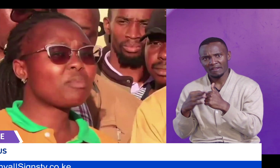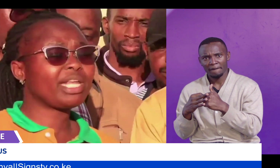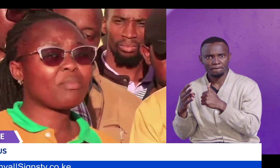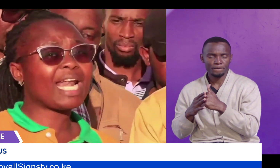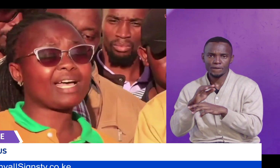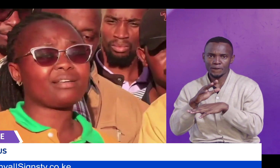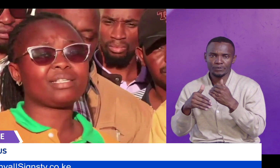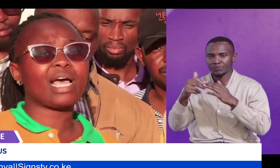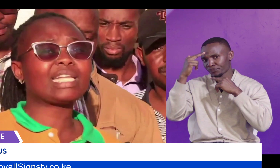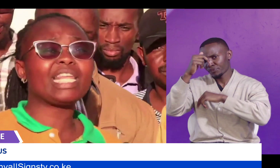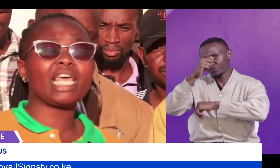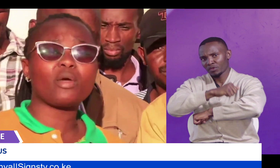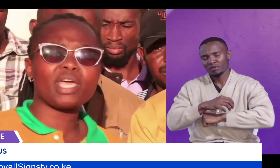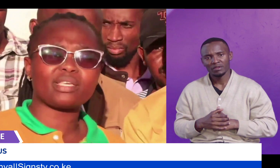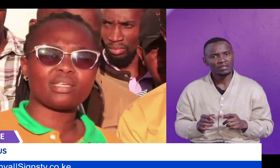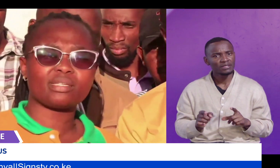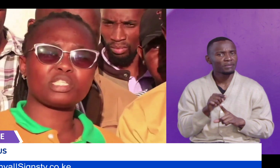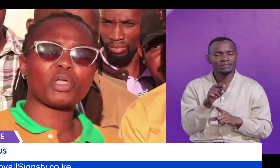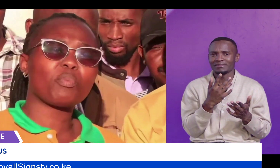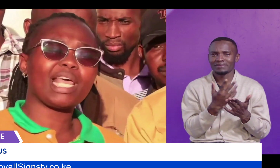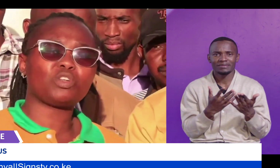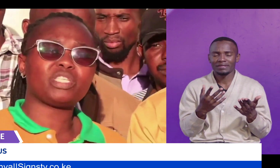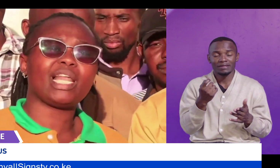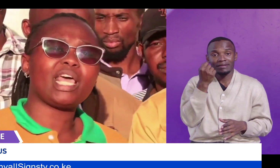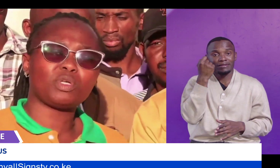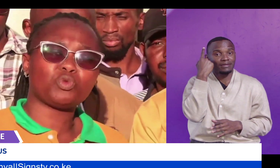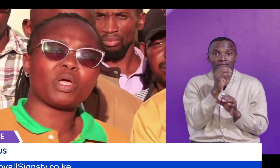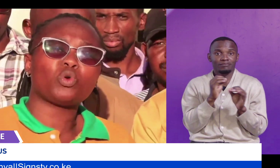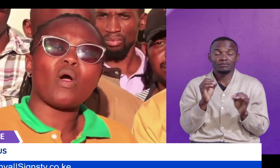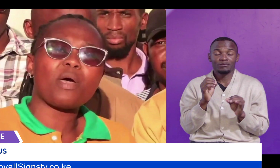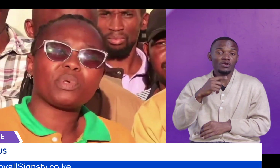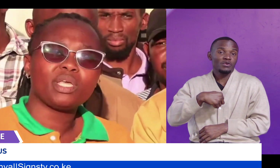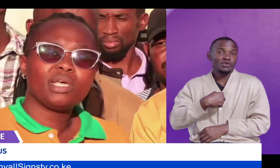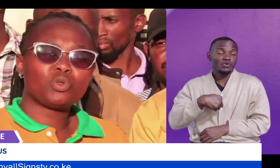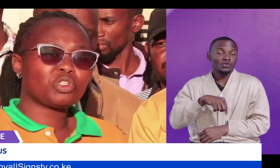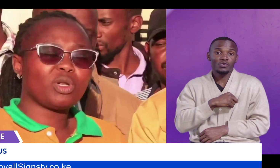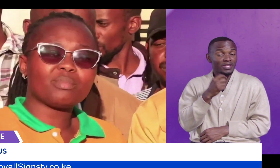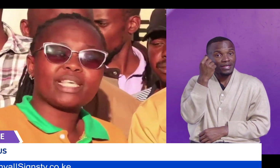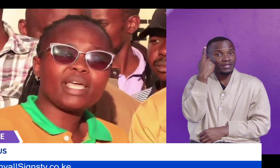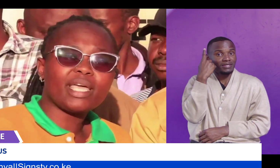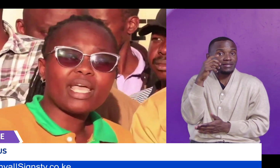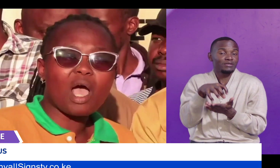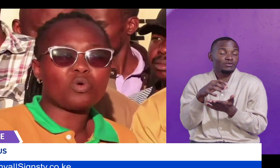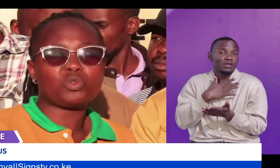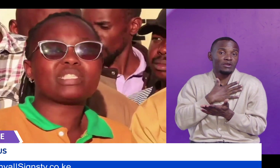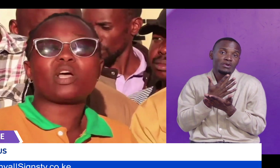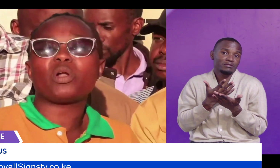lina balaa, hata alieleweki. Sisi wenyewe pale hatujielewi, tuko wapi? Tuko shule msingi au tuko